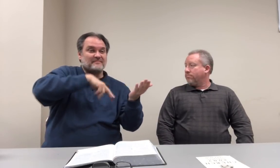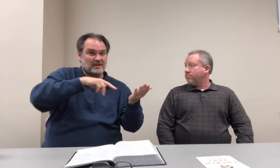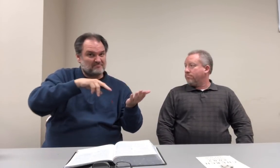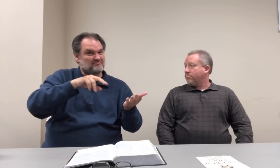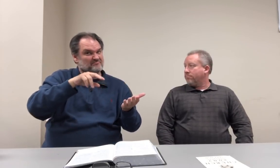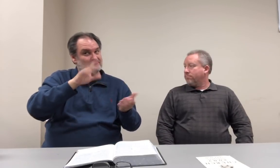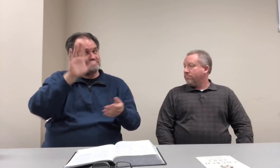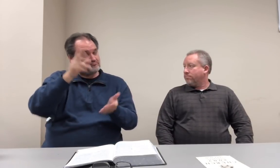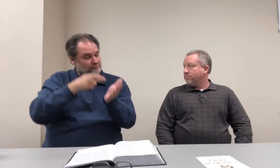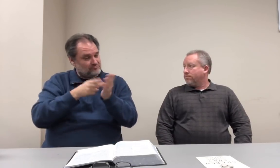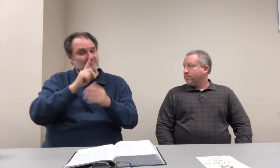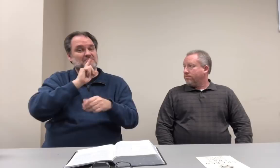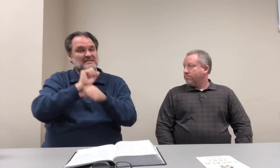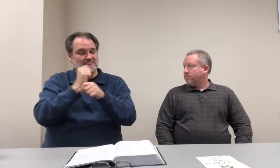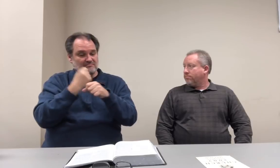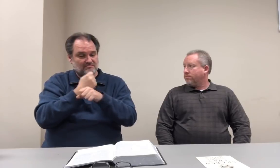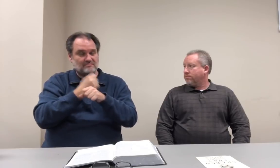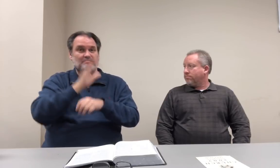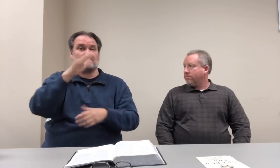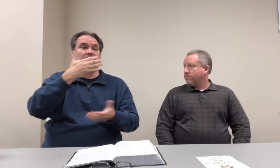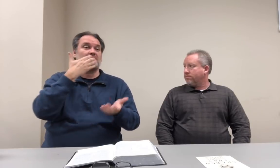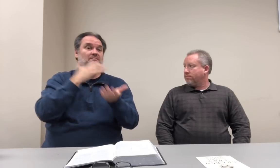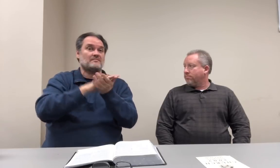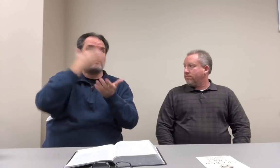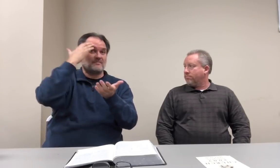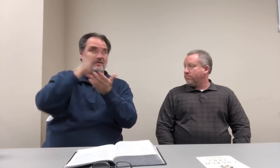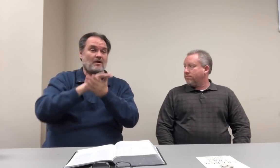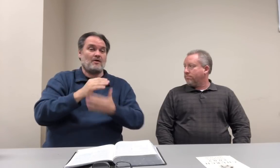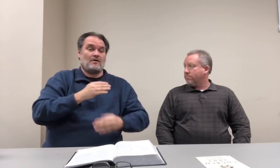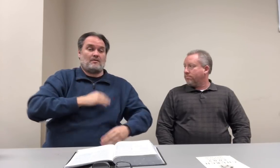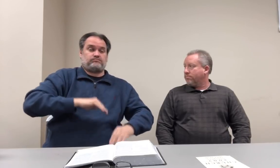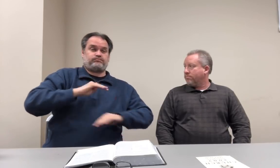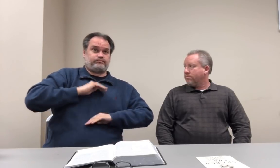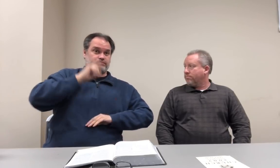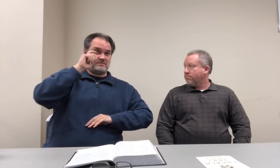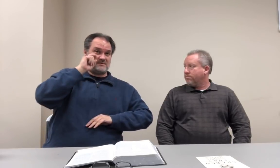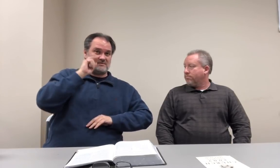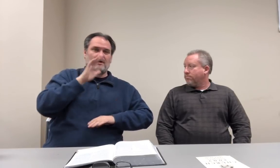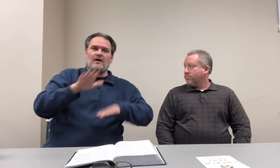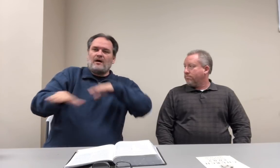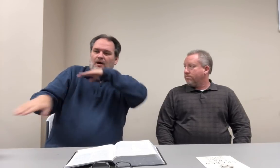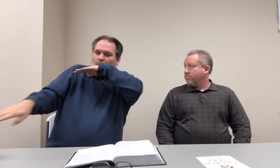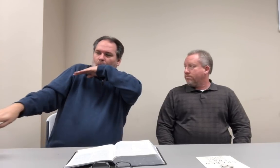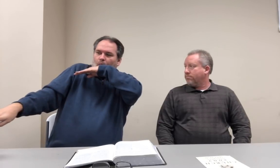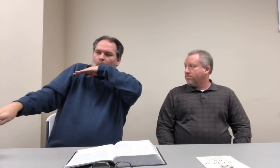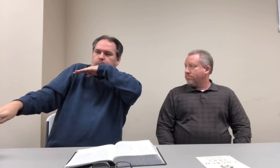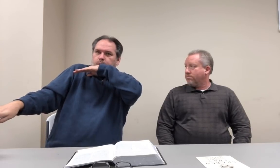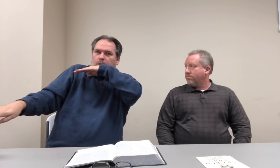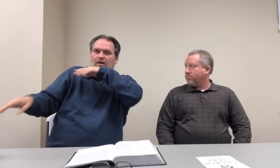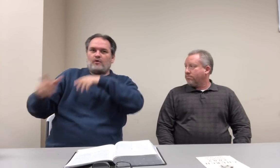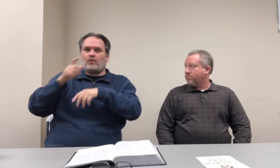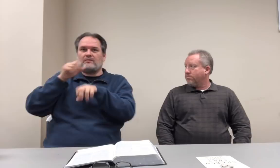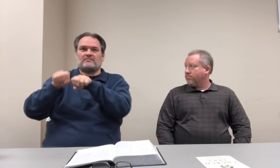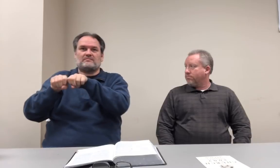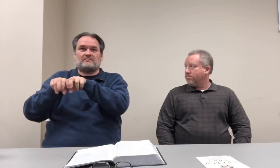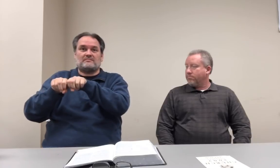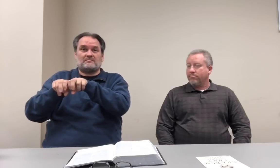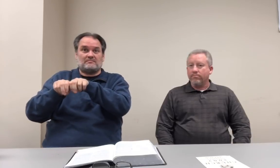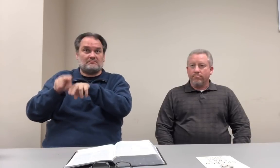But even if he didn't, think about this for a second. Even if God didn't decree it, but his omniscient, and let